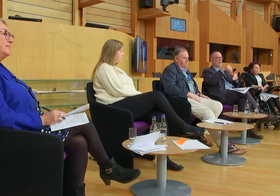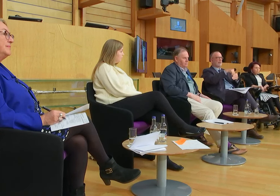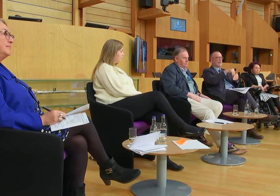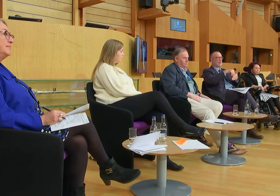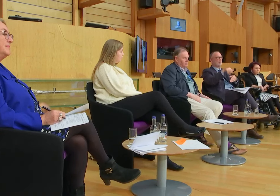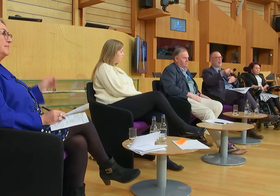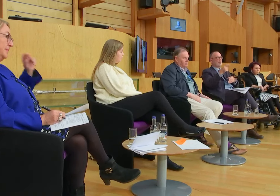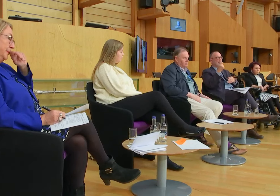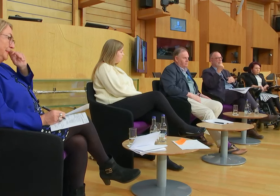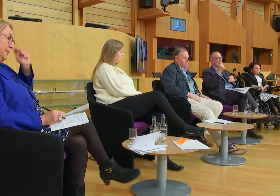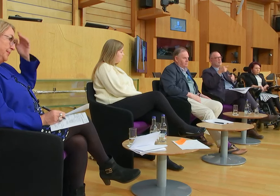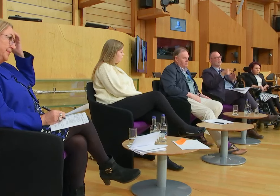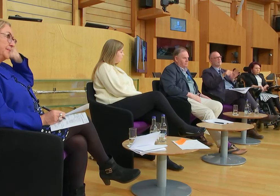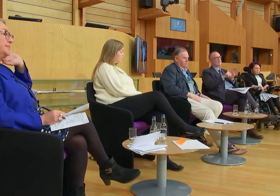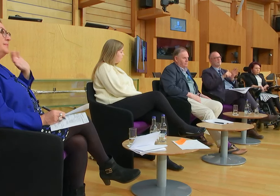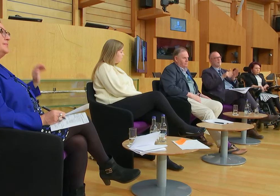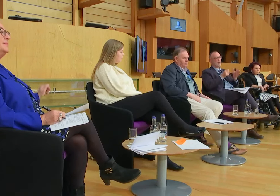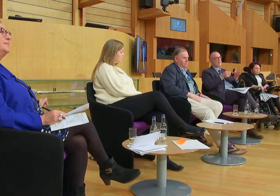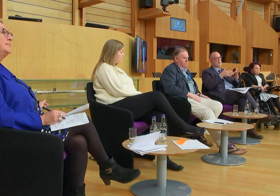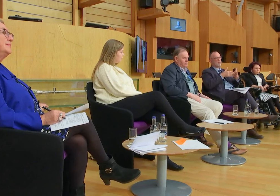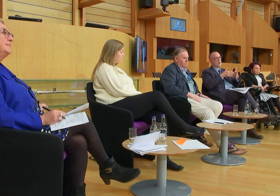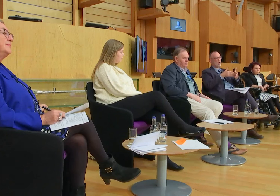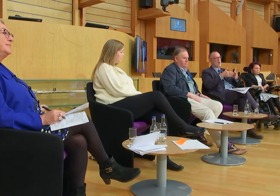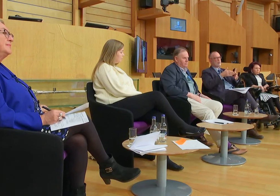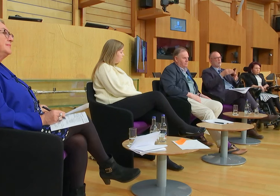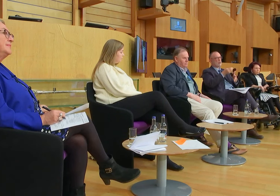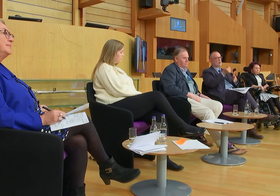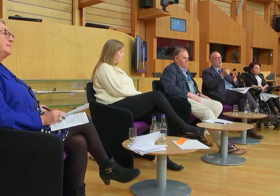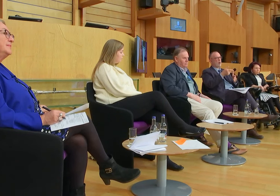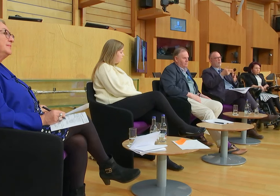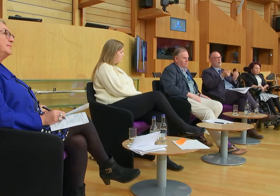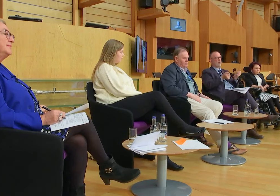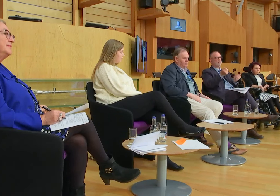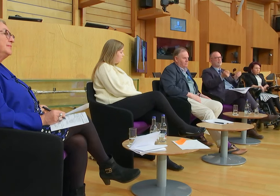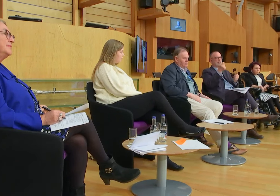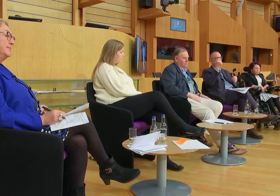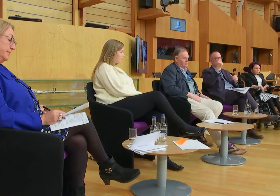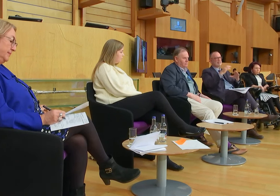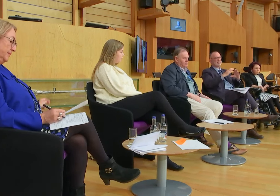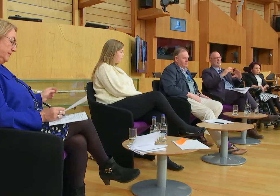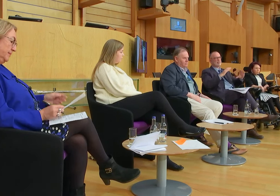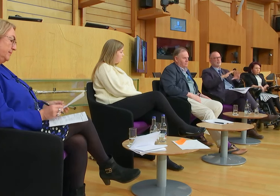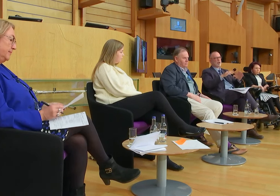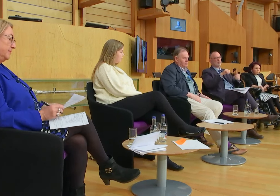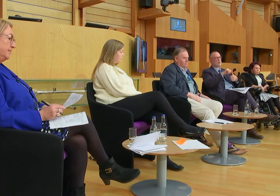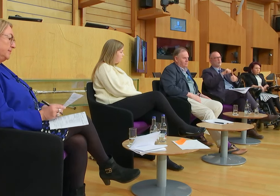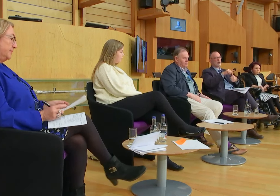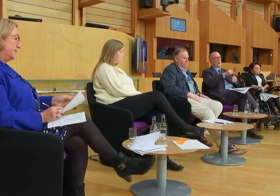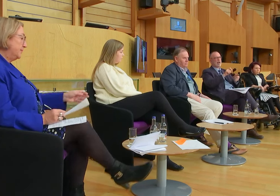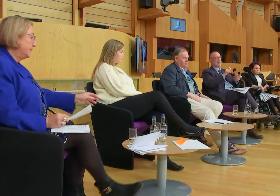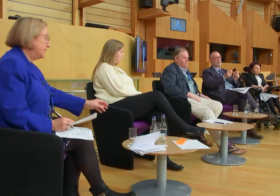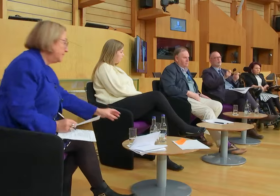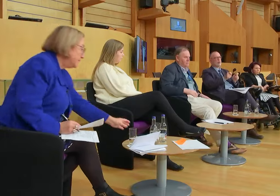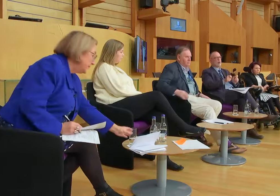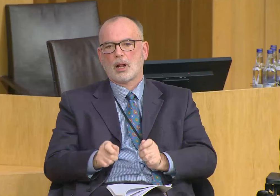when it comes to travel within each authority. And with taxis, that has been a problem. There have been a lot of barriers with that when it comes to taxi vehicles. There's